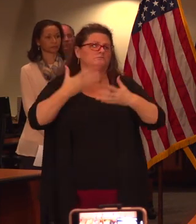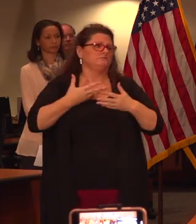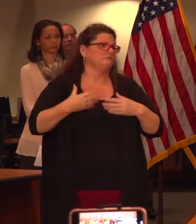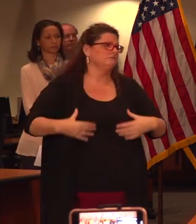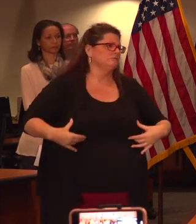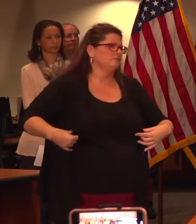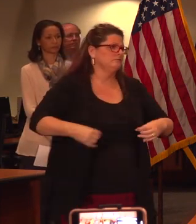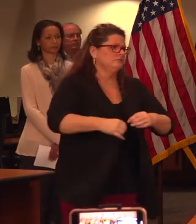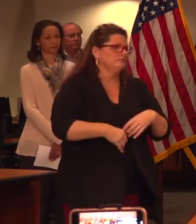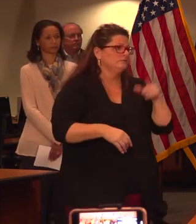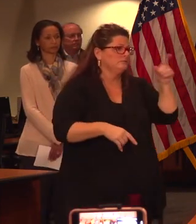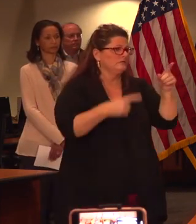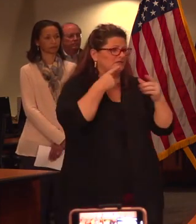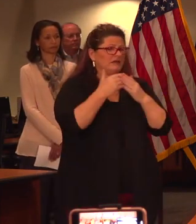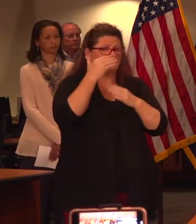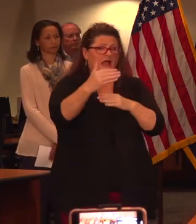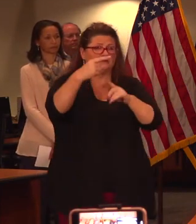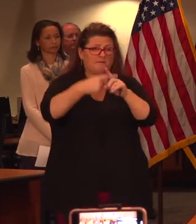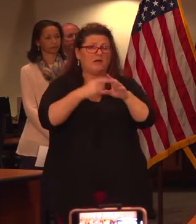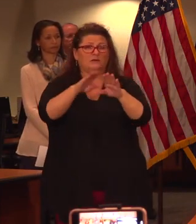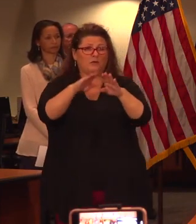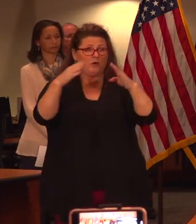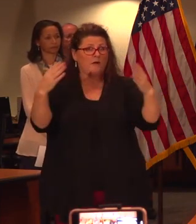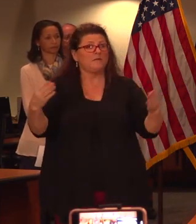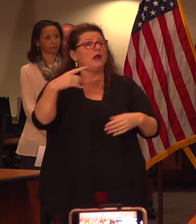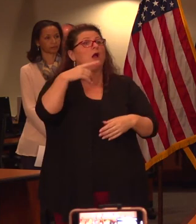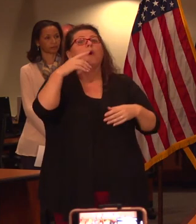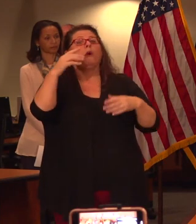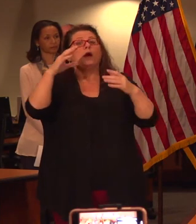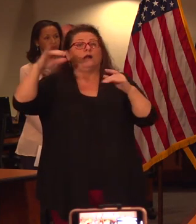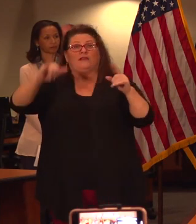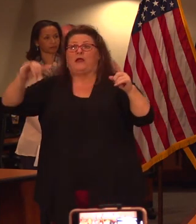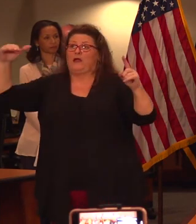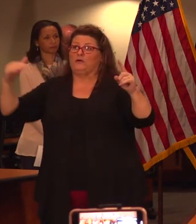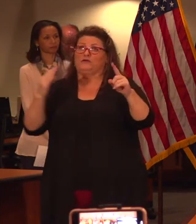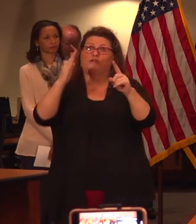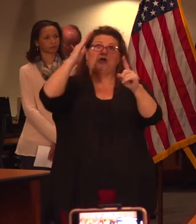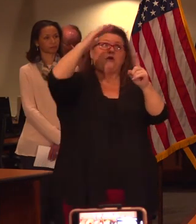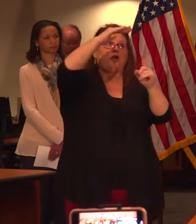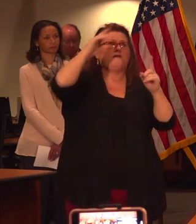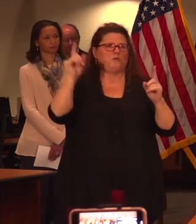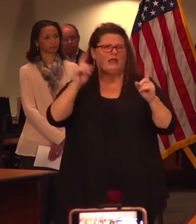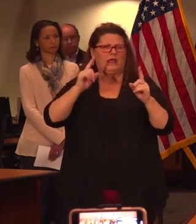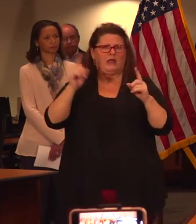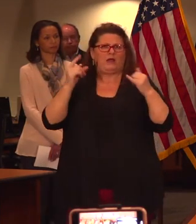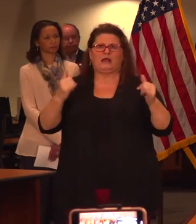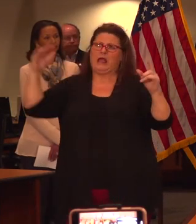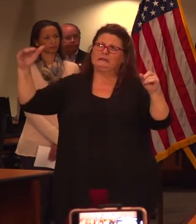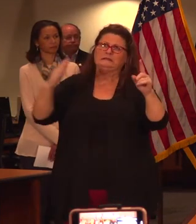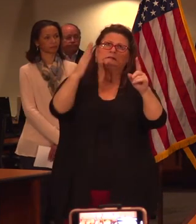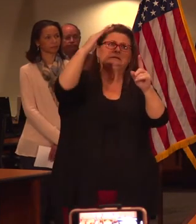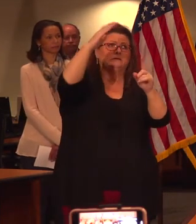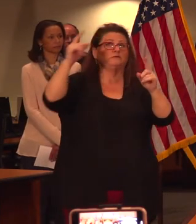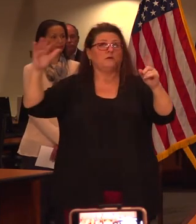opening things back up next month, are we seeing a flattening of the curve right now to suggest that it is possible, or has it just been pretty steady? I guess